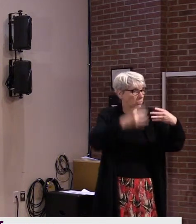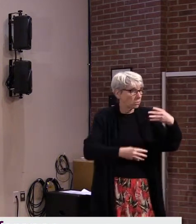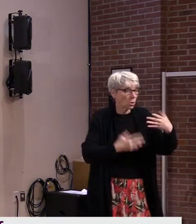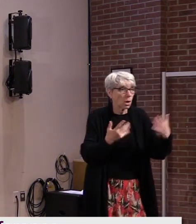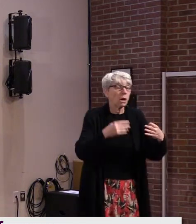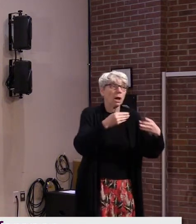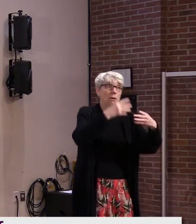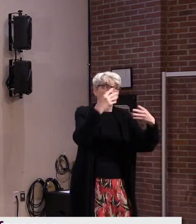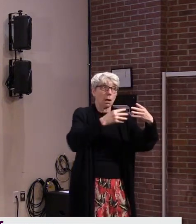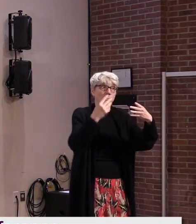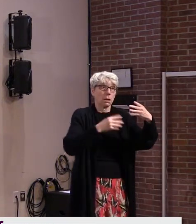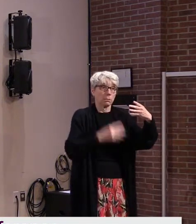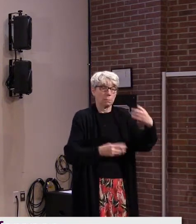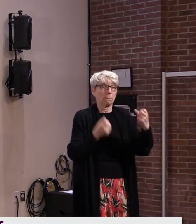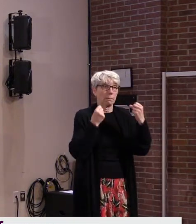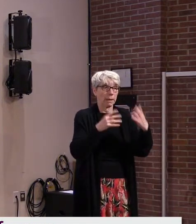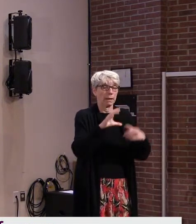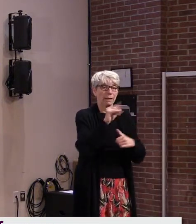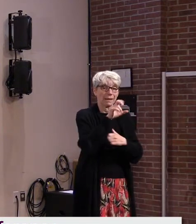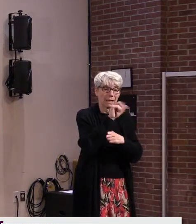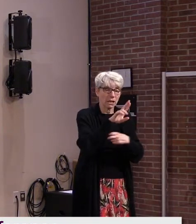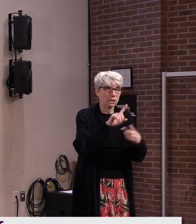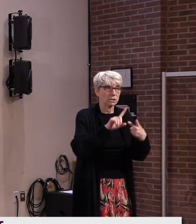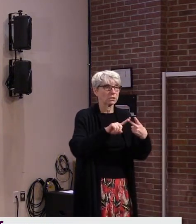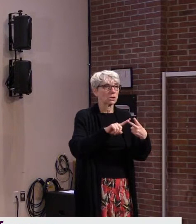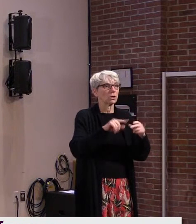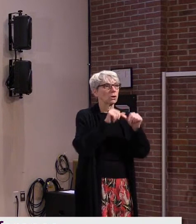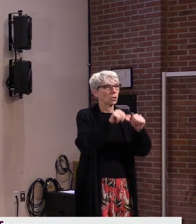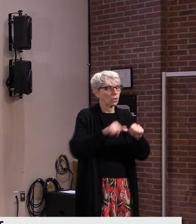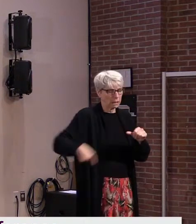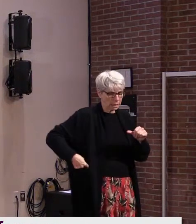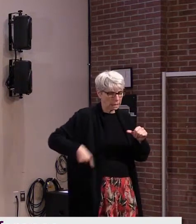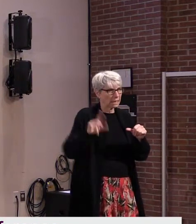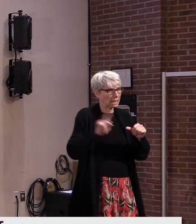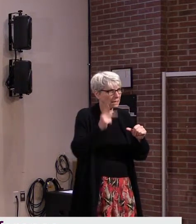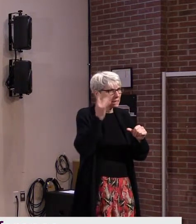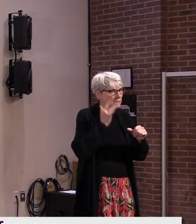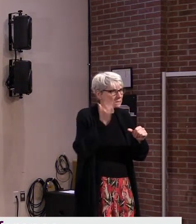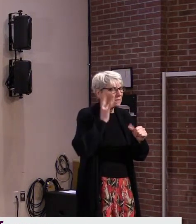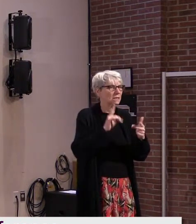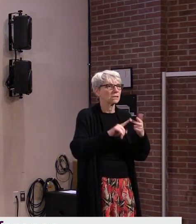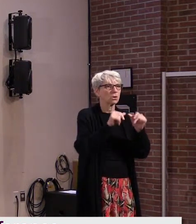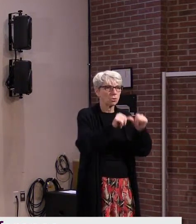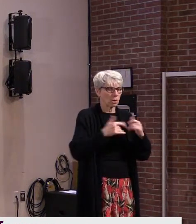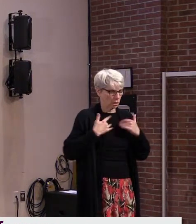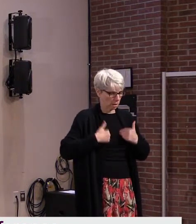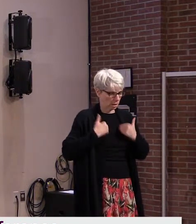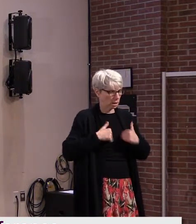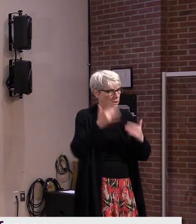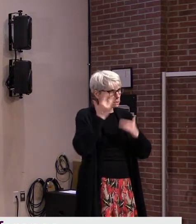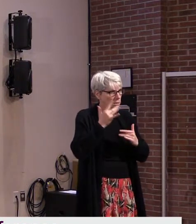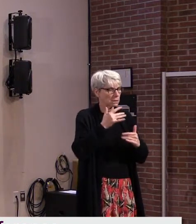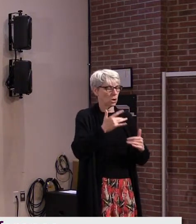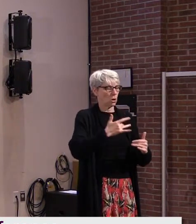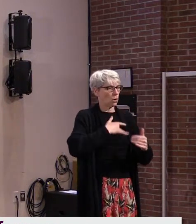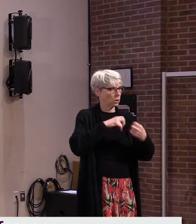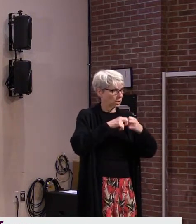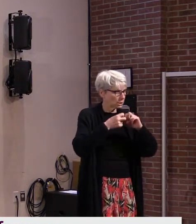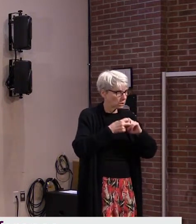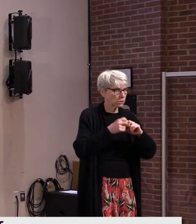very expansive list, cancer, chronic kidney disease, chronic lung disease, heart